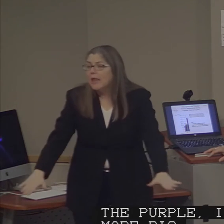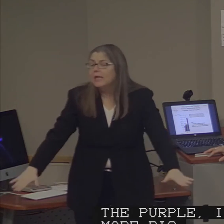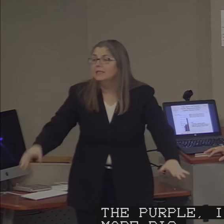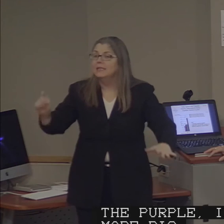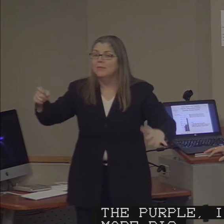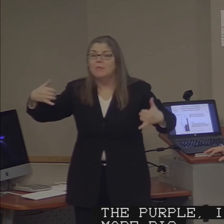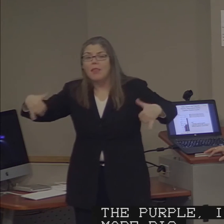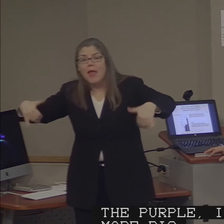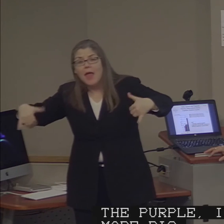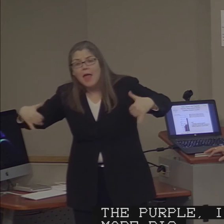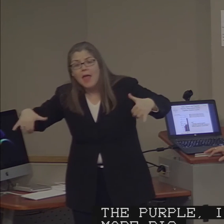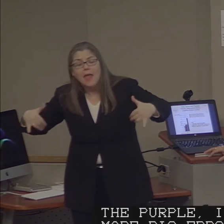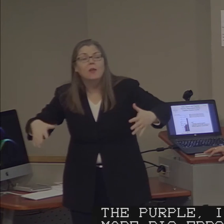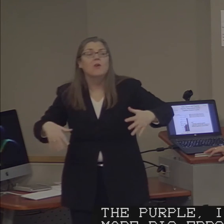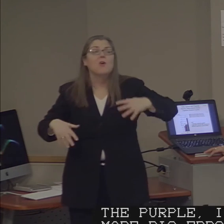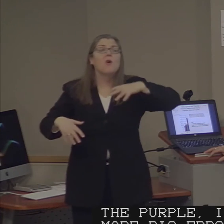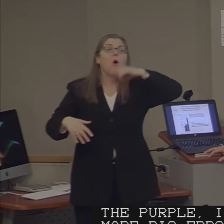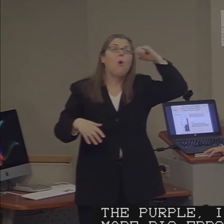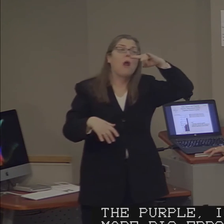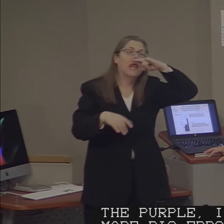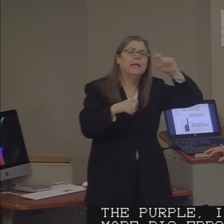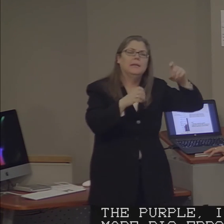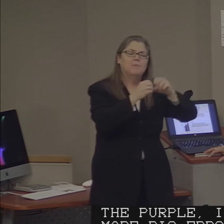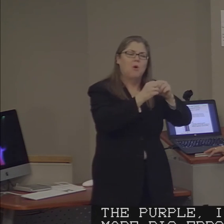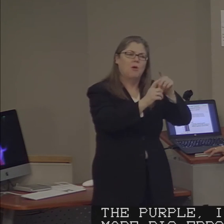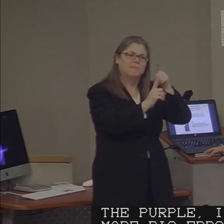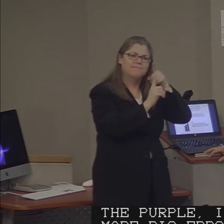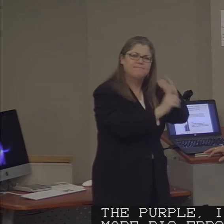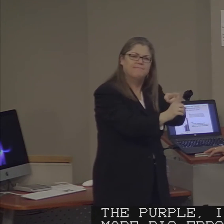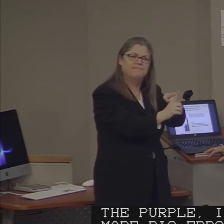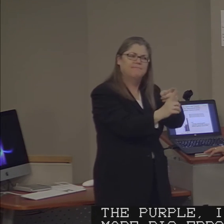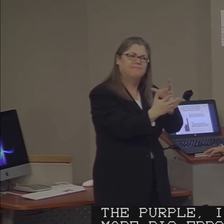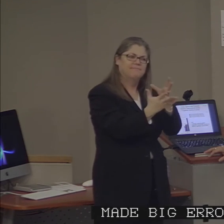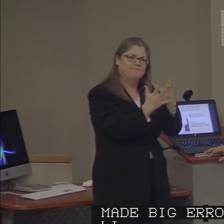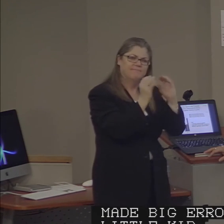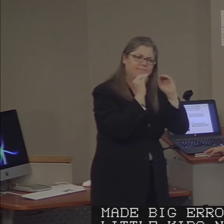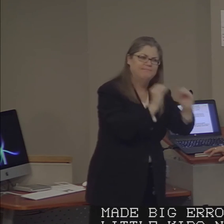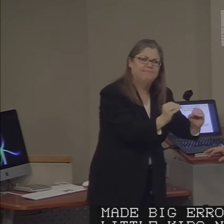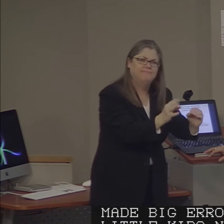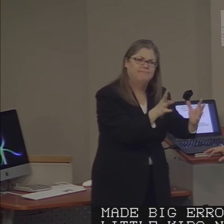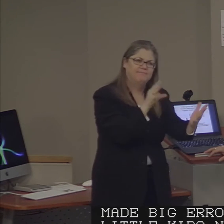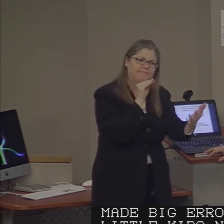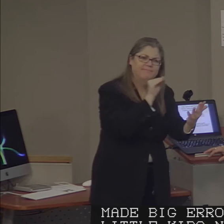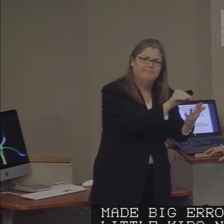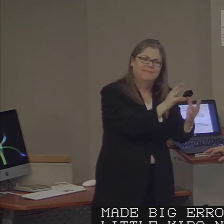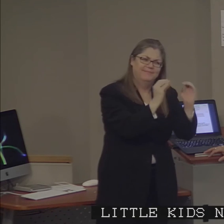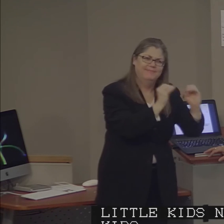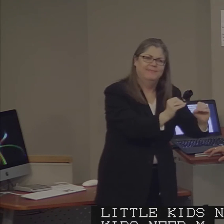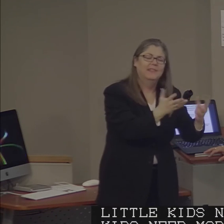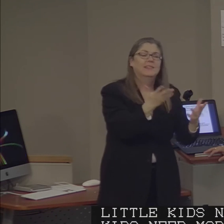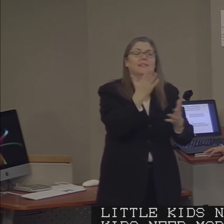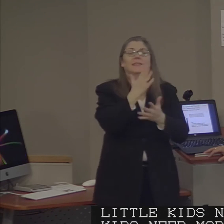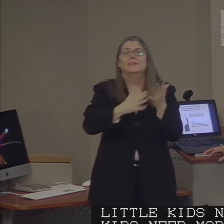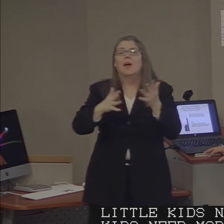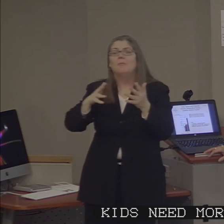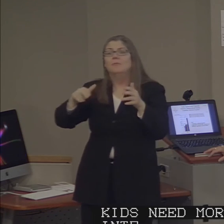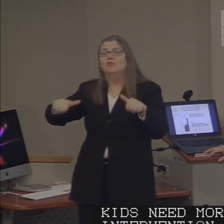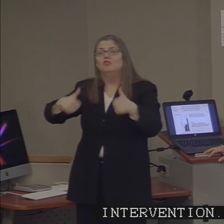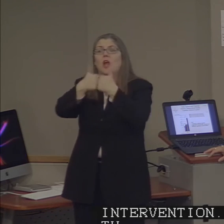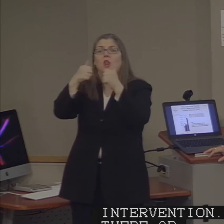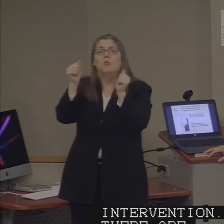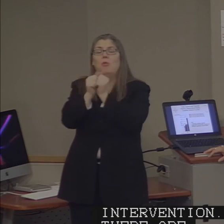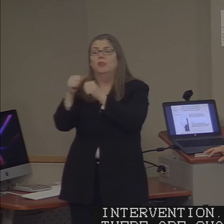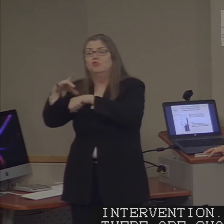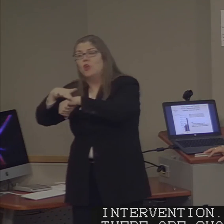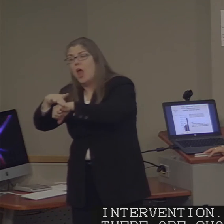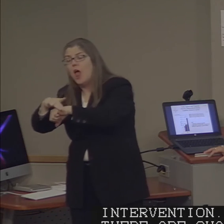older kids need more targeted intervention. There are challenges in geology that don't occur in chemistry that are